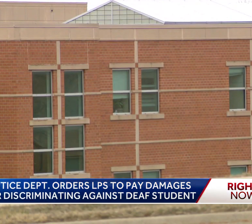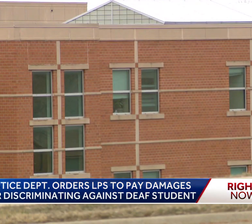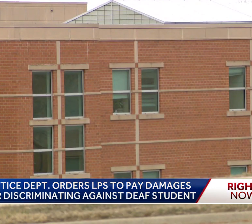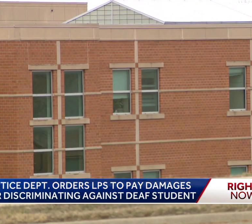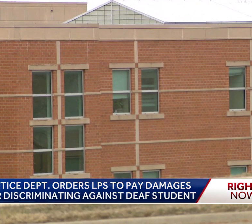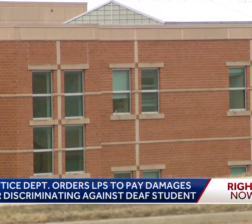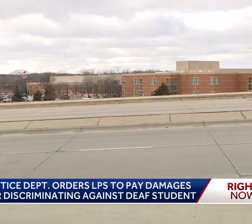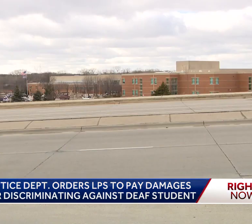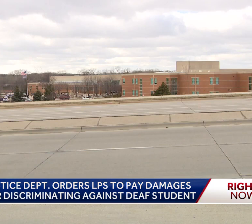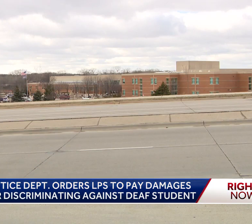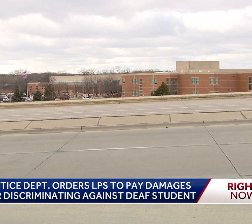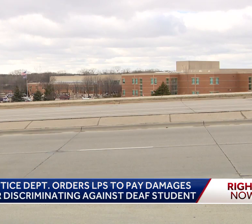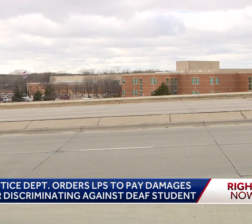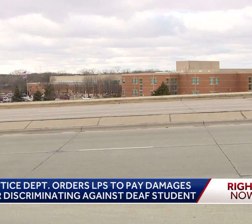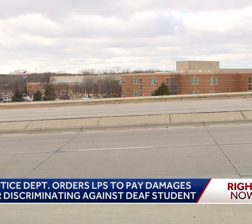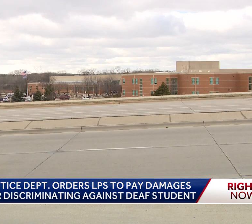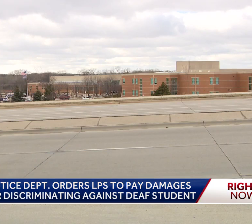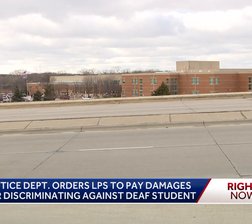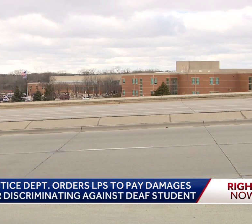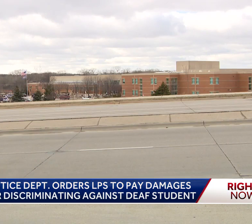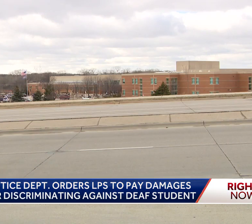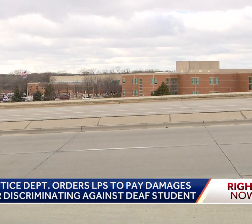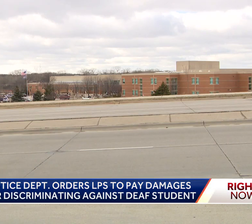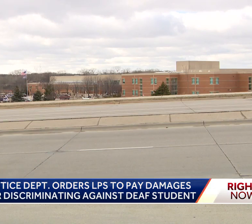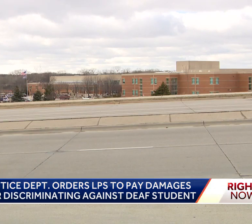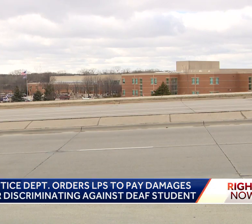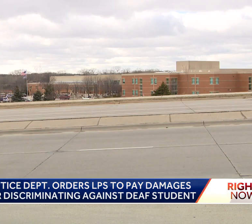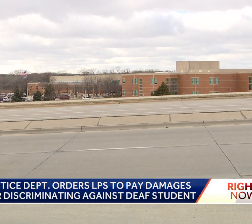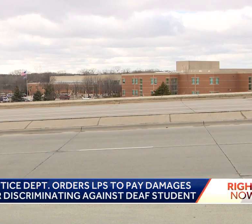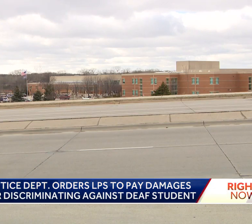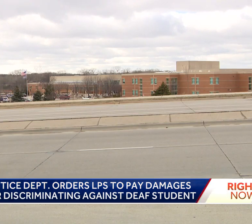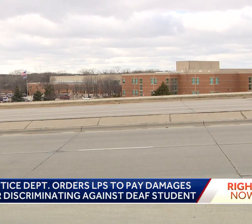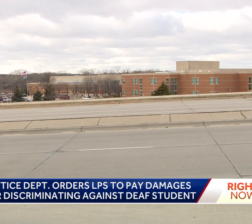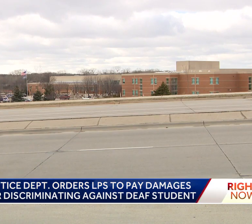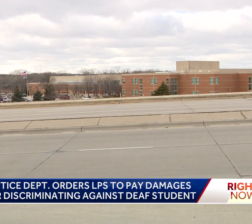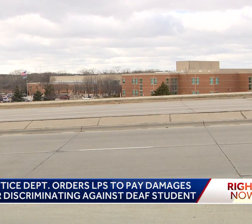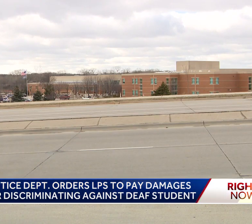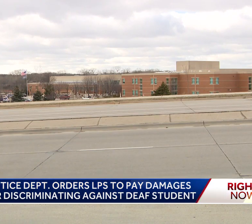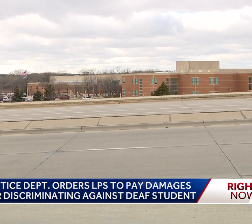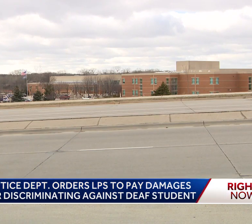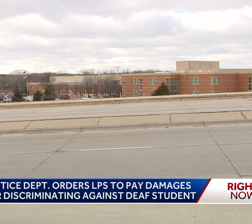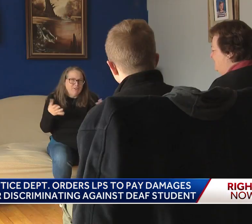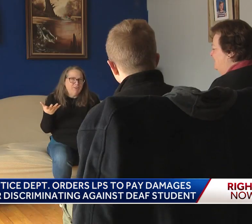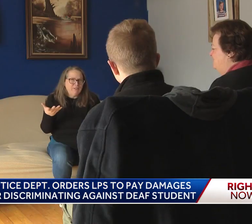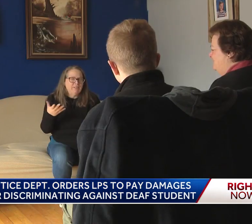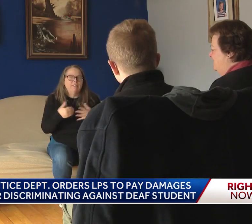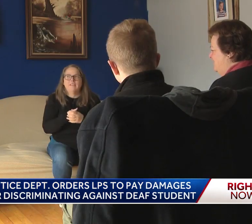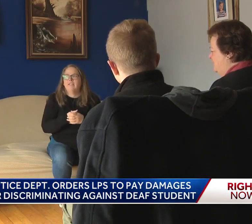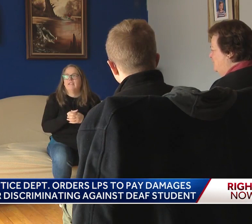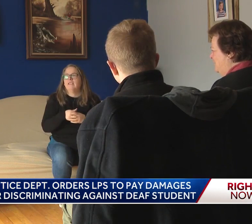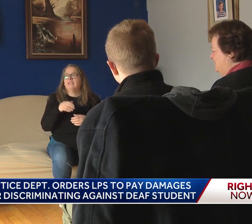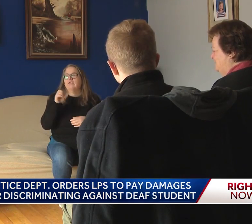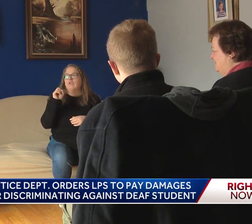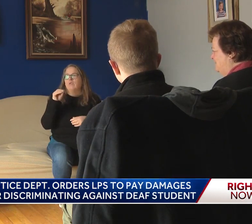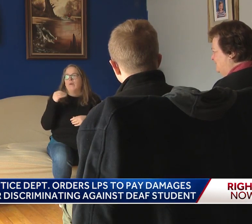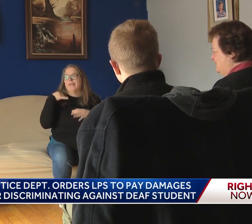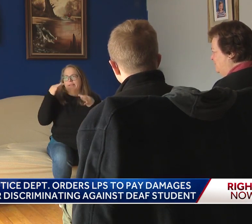student into something brand new. I wasn't going to do that for her. Both parents celebrate the DOJ's action.